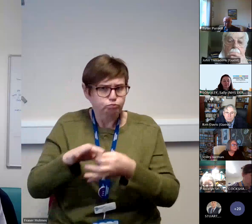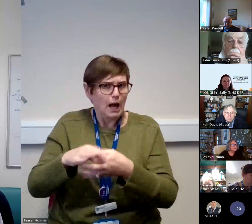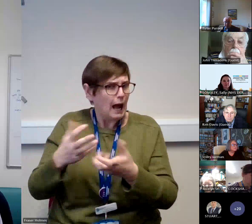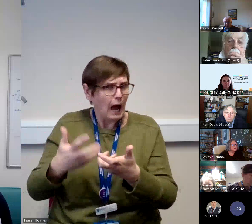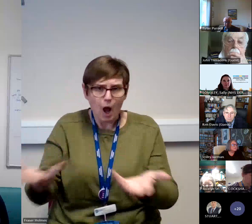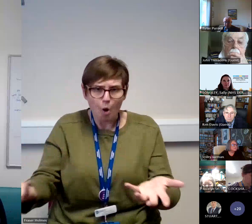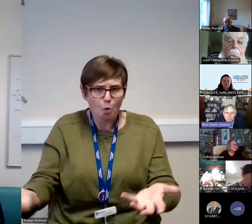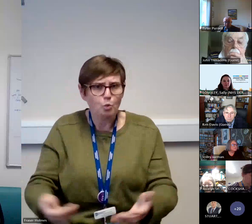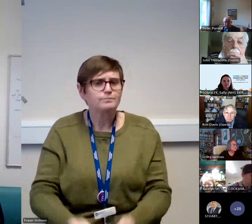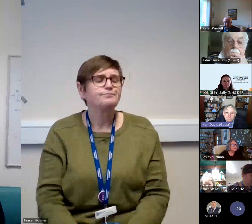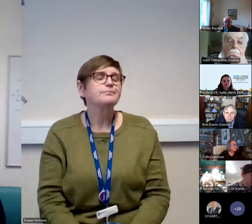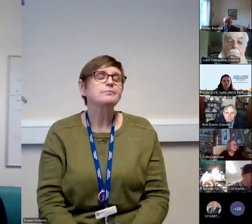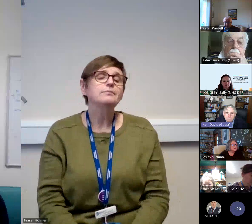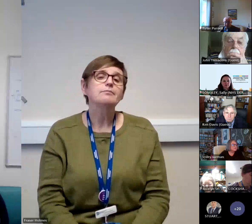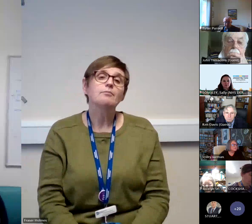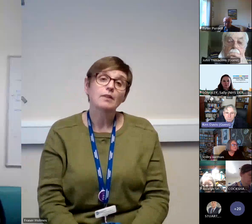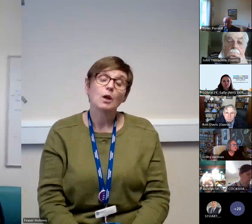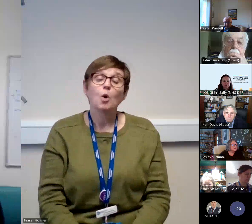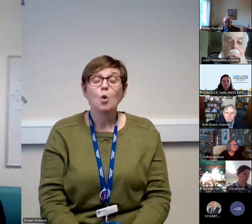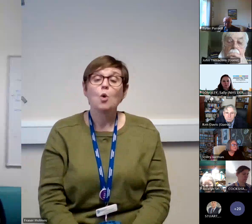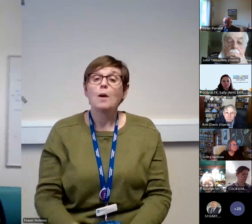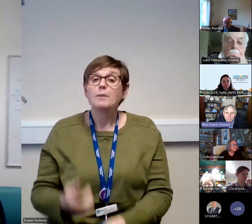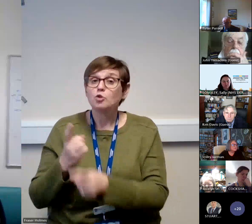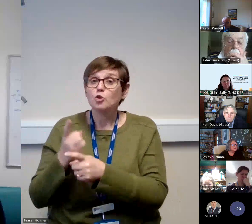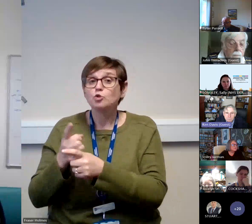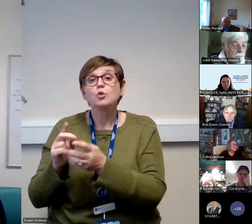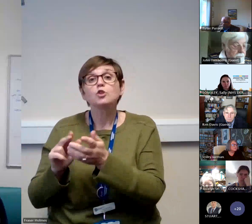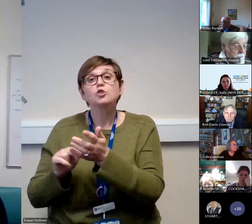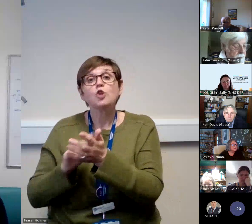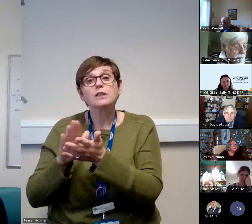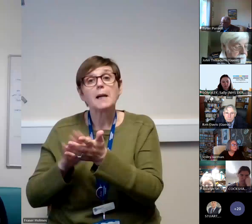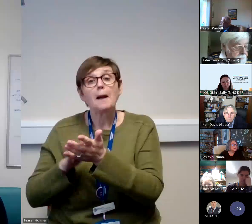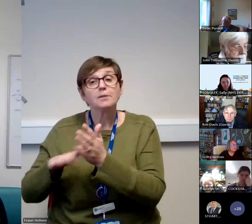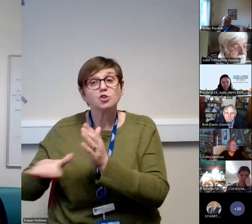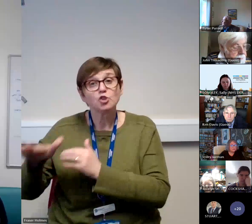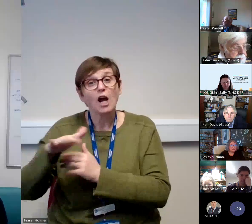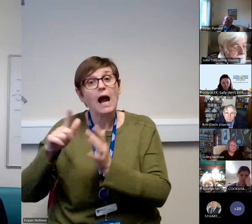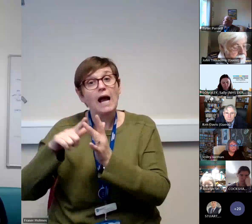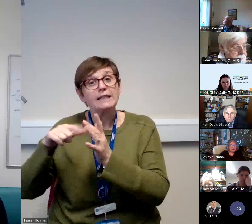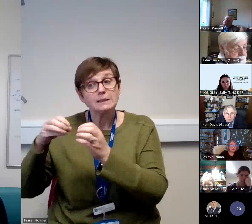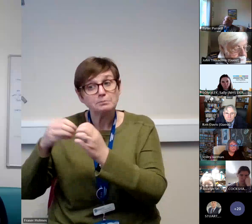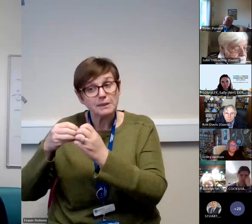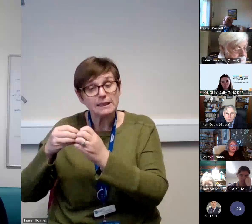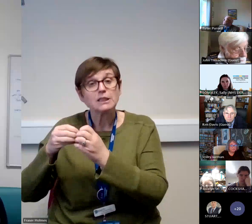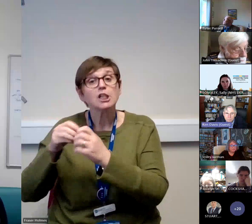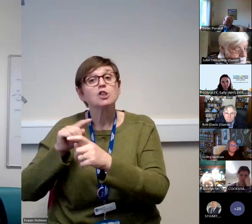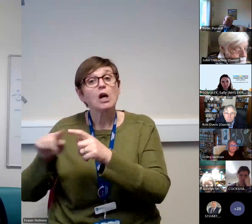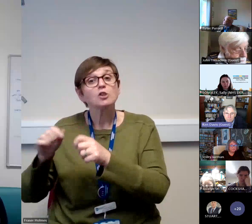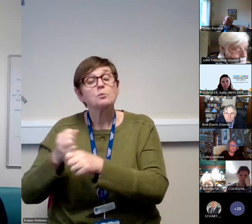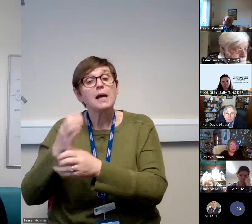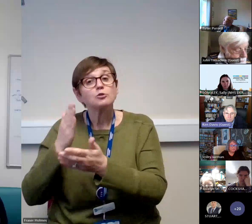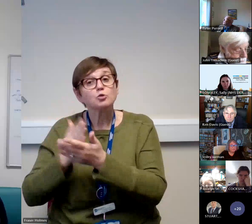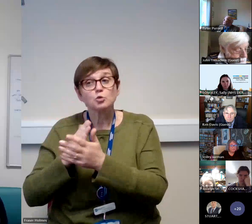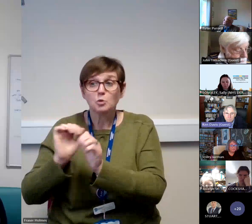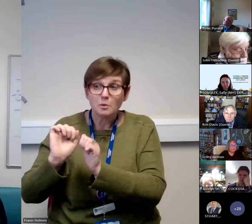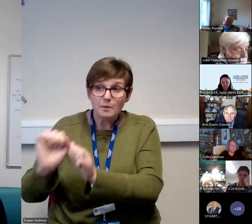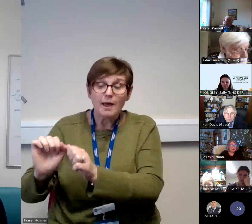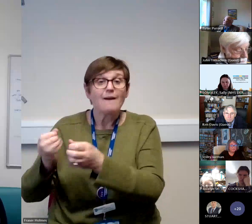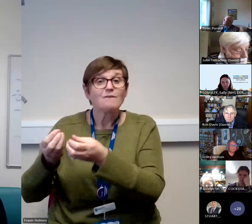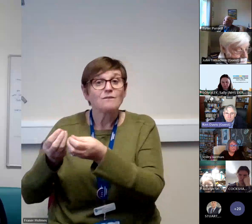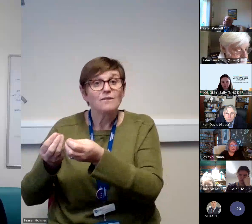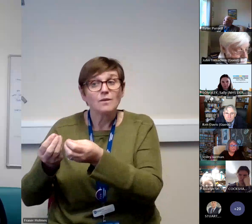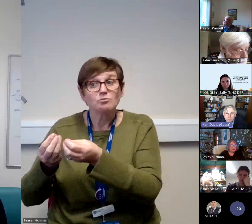So again, we're talking to the Nottinghamshire ICB about ensuring that that facility is as